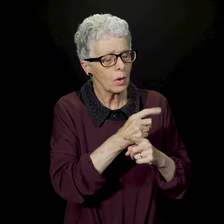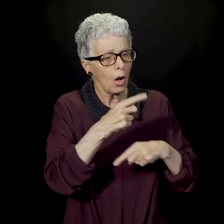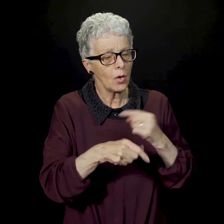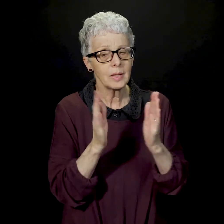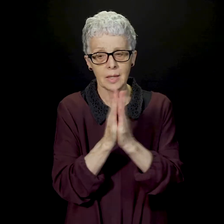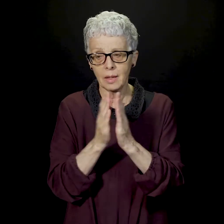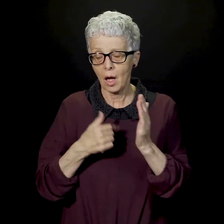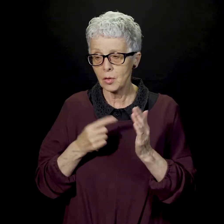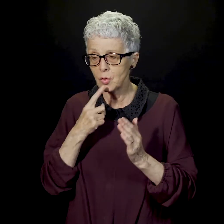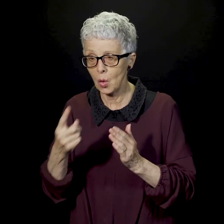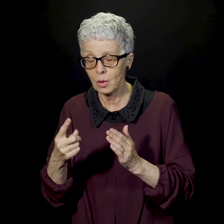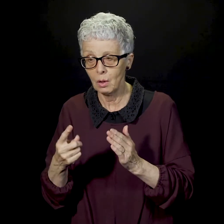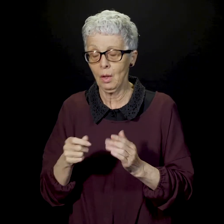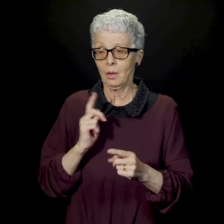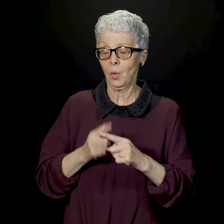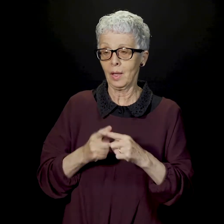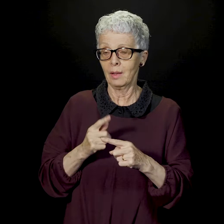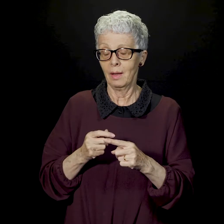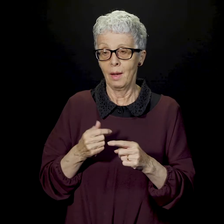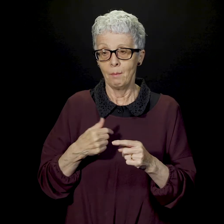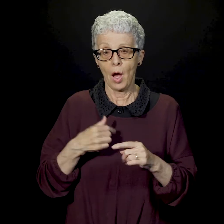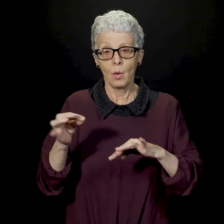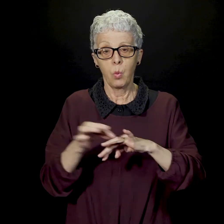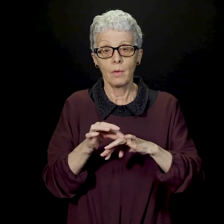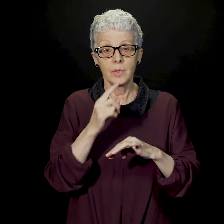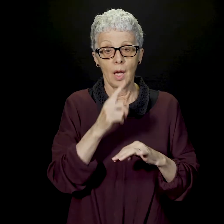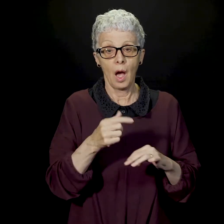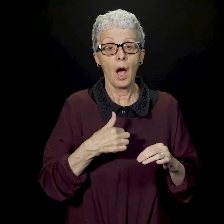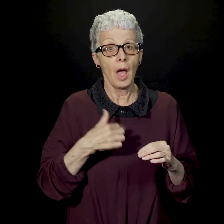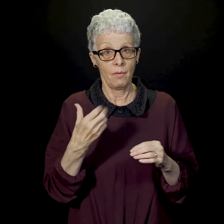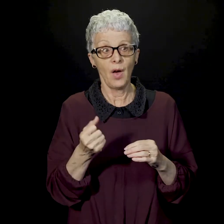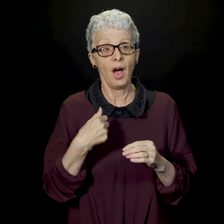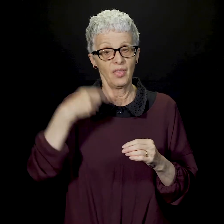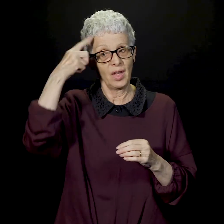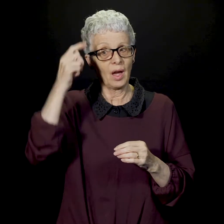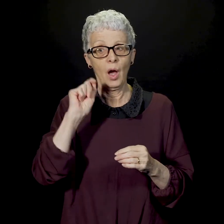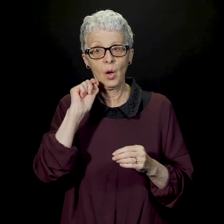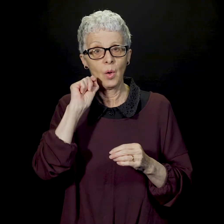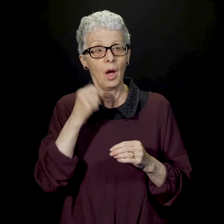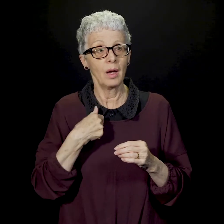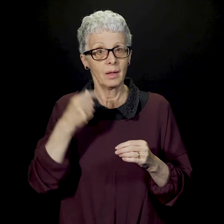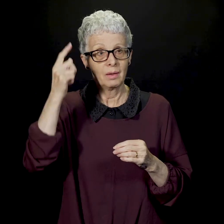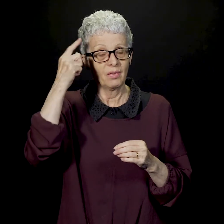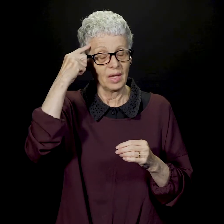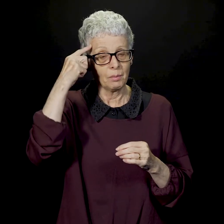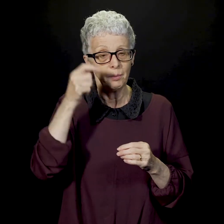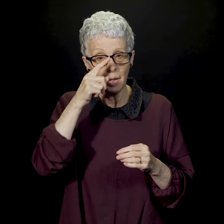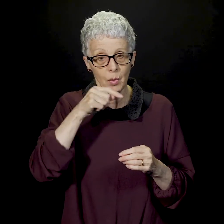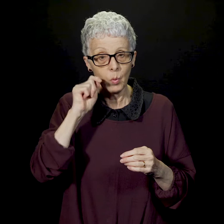and quickly, like almost too quickly, she said, oh, I've got some stuff that I reckon people will want to know. And I'm